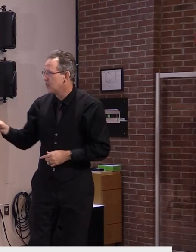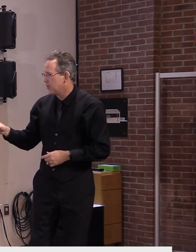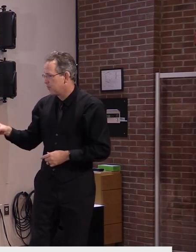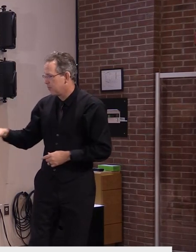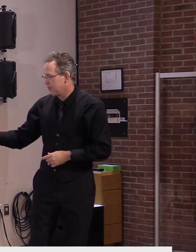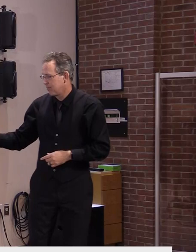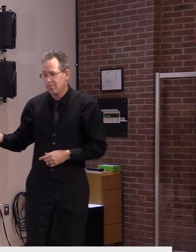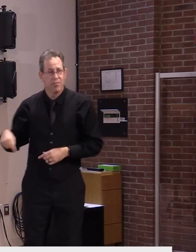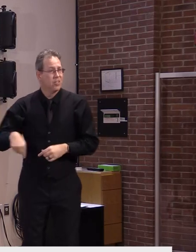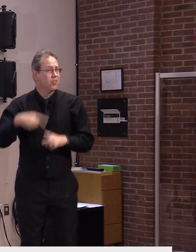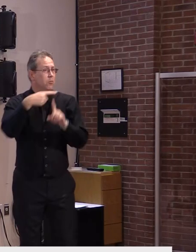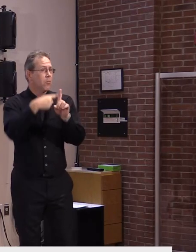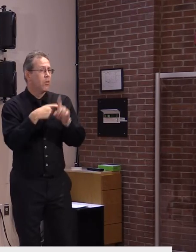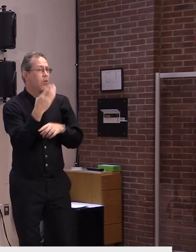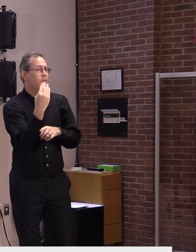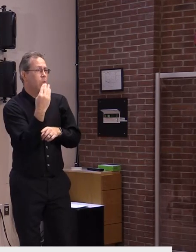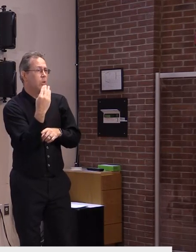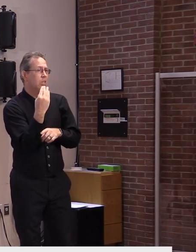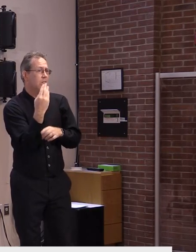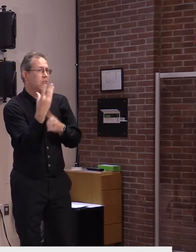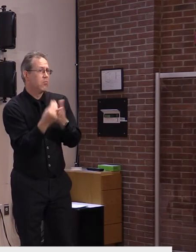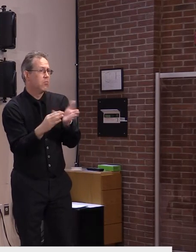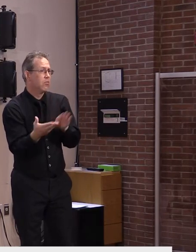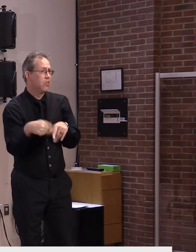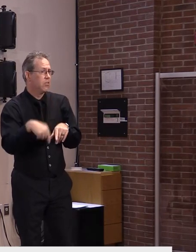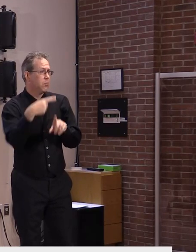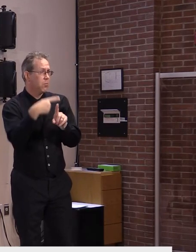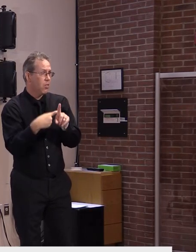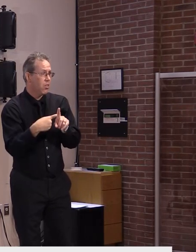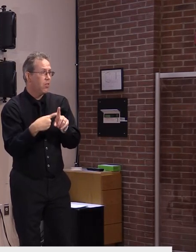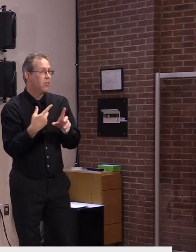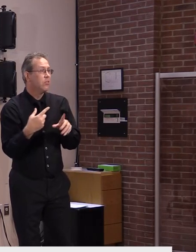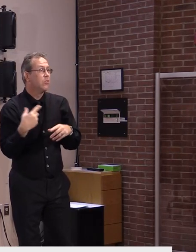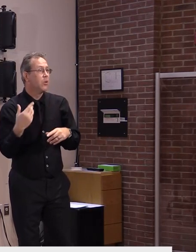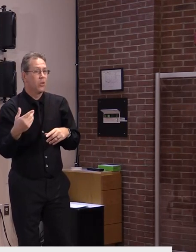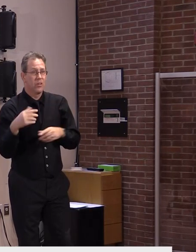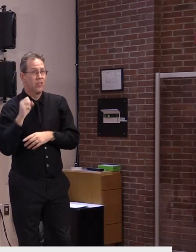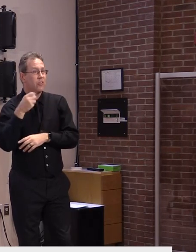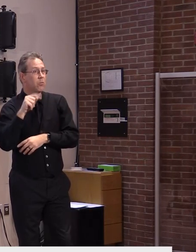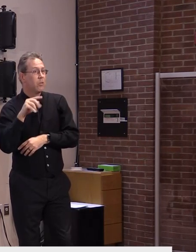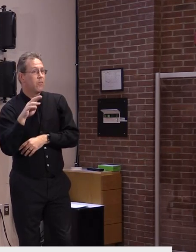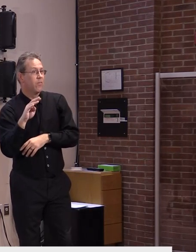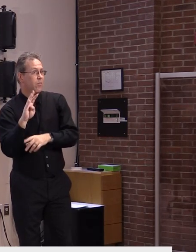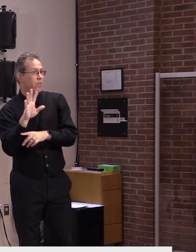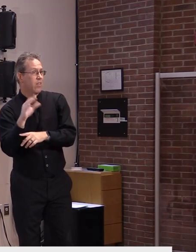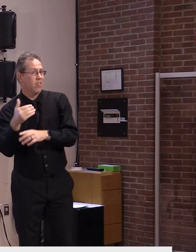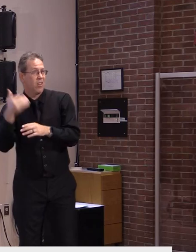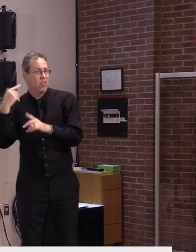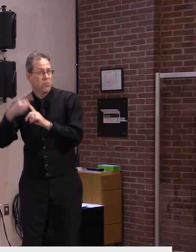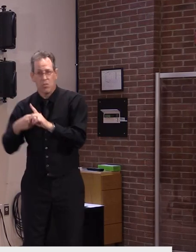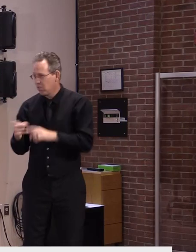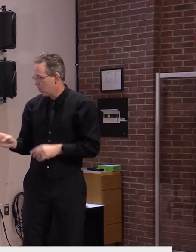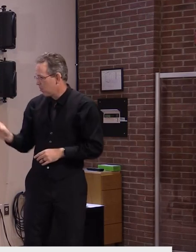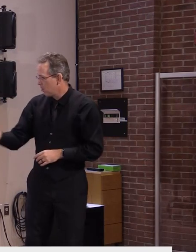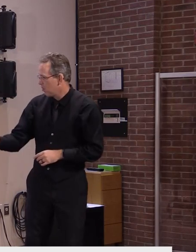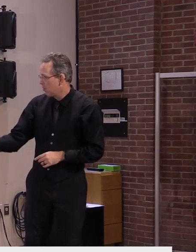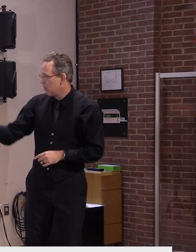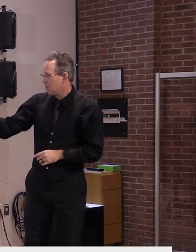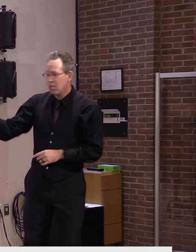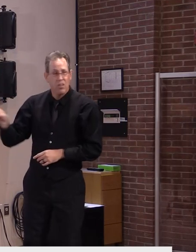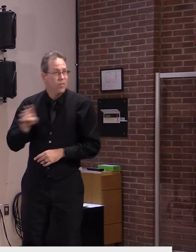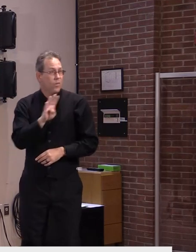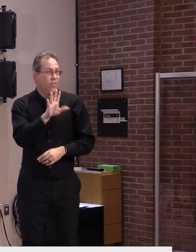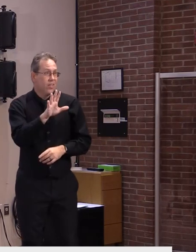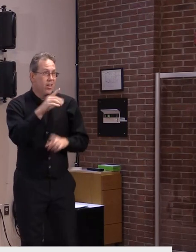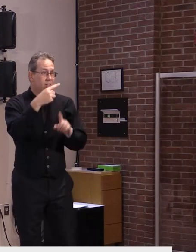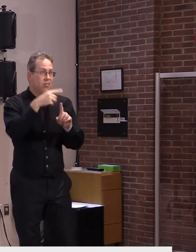October. We are at 45 deaths for the month of September. A few deaths reported recently were actually occurred in the month of